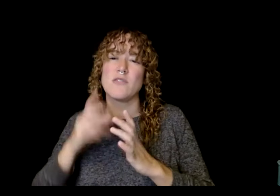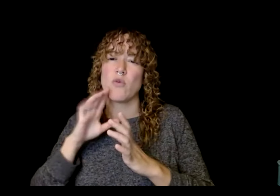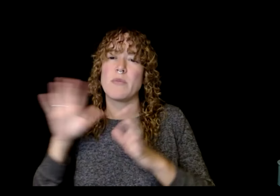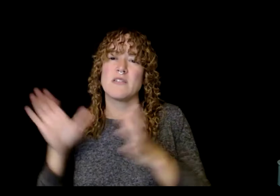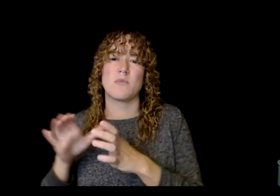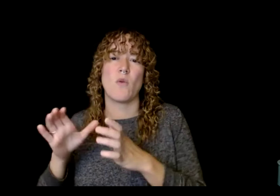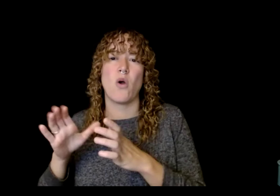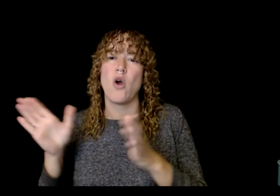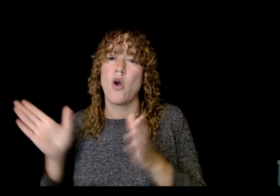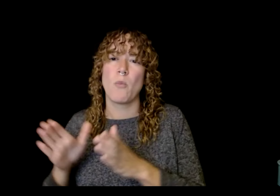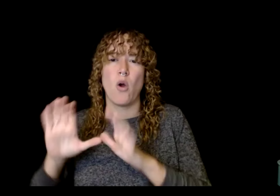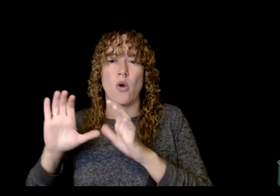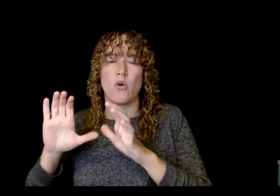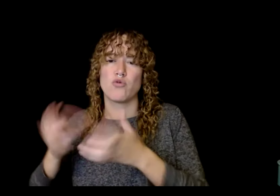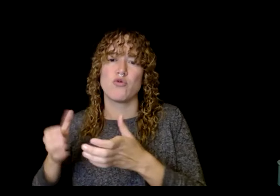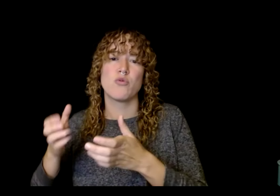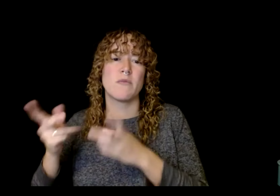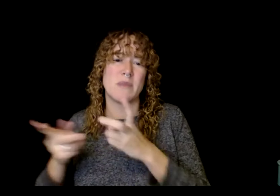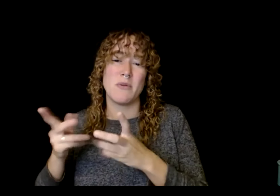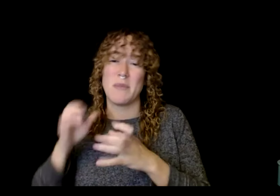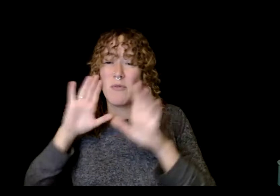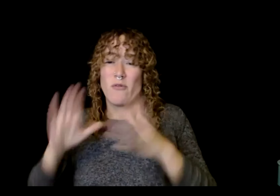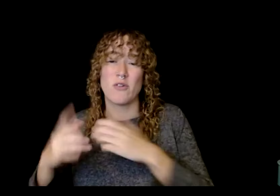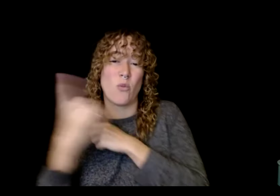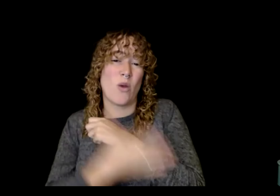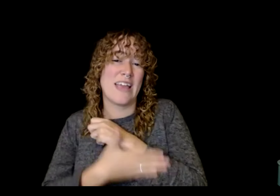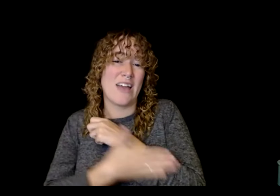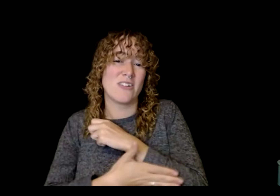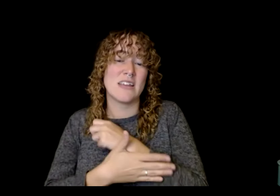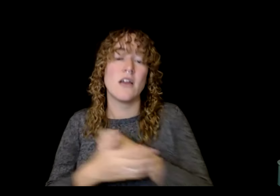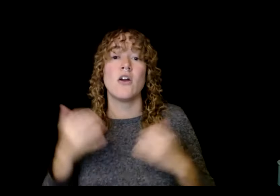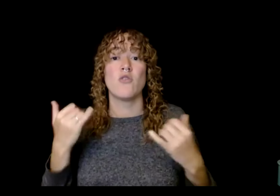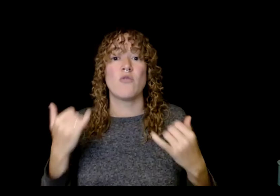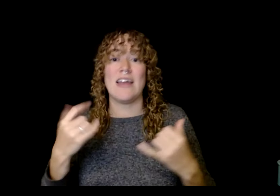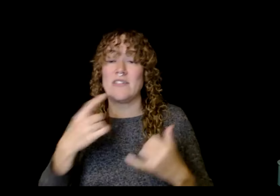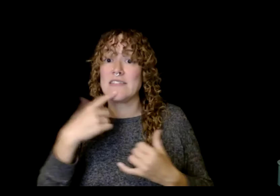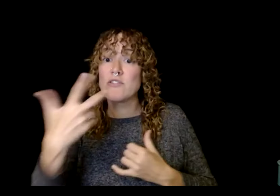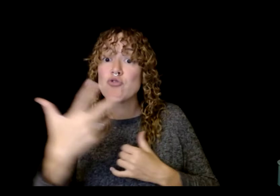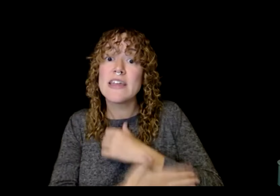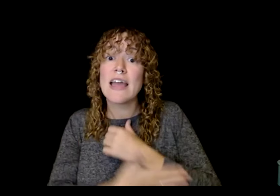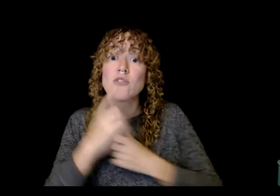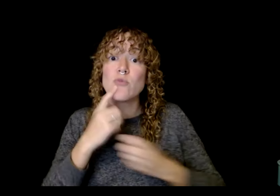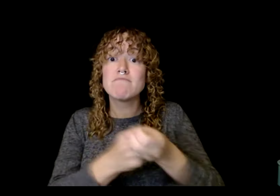might be limited to one county only. Currently in the bill, it says 3, but